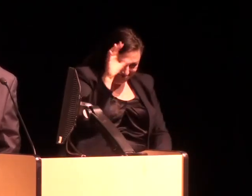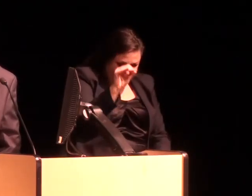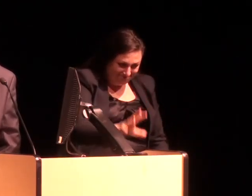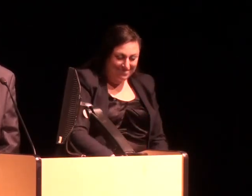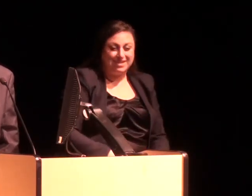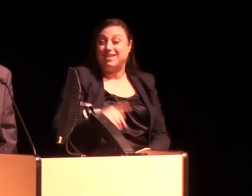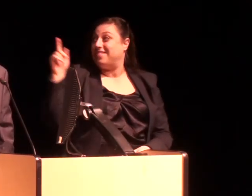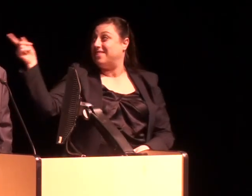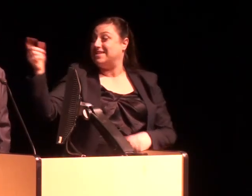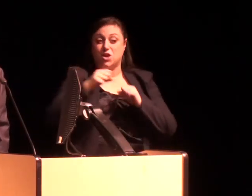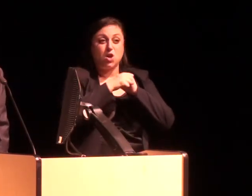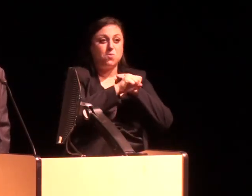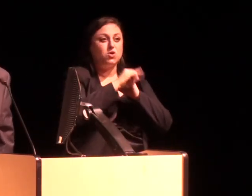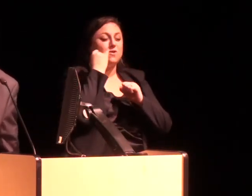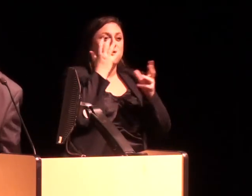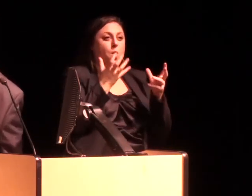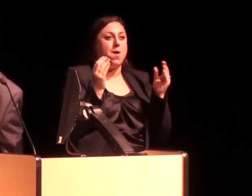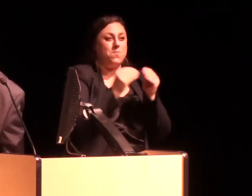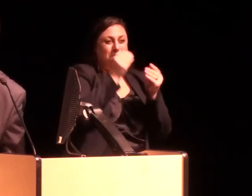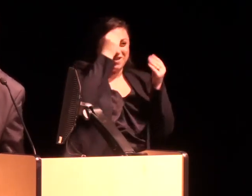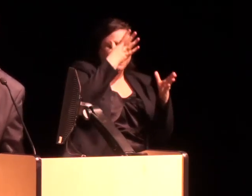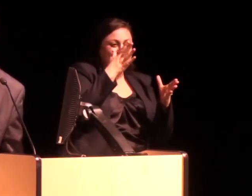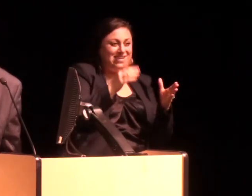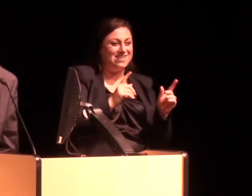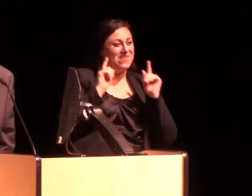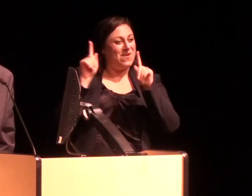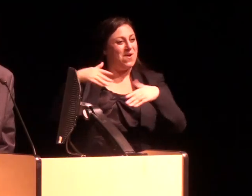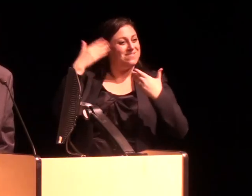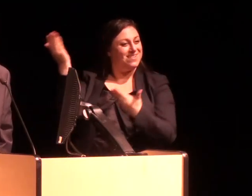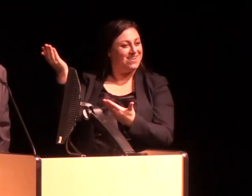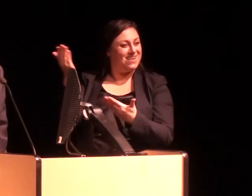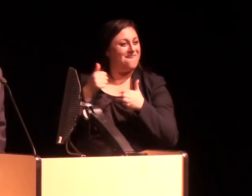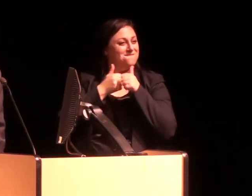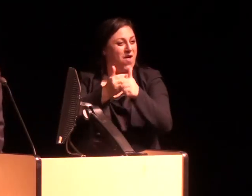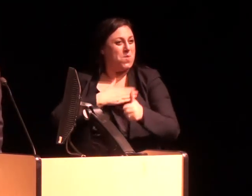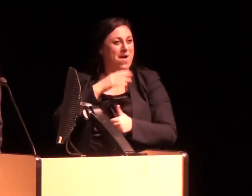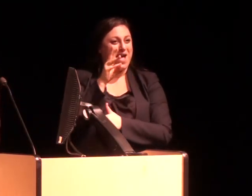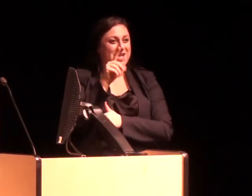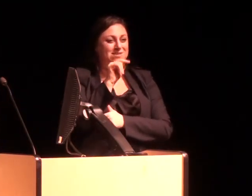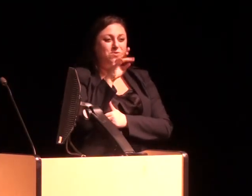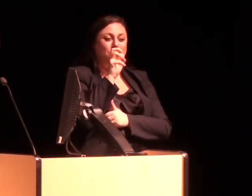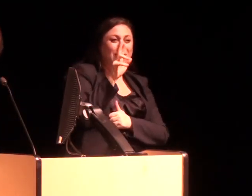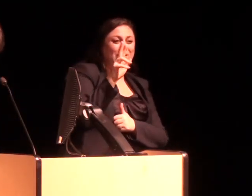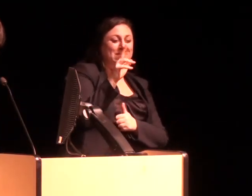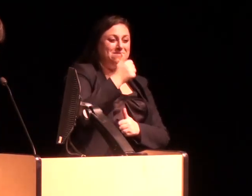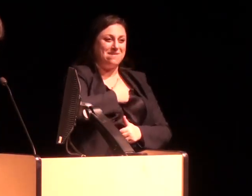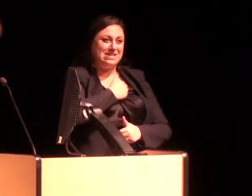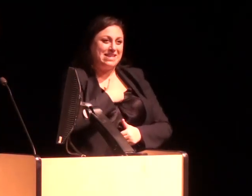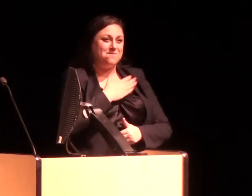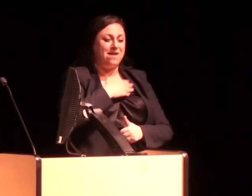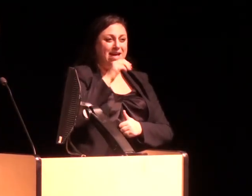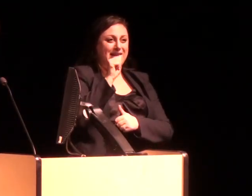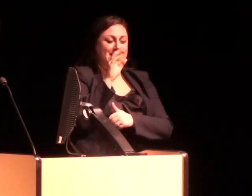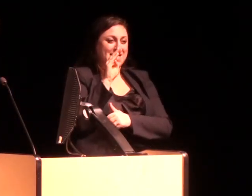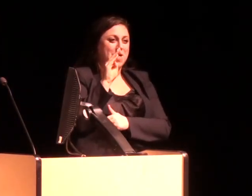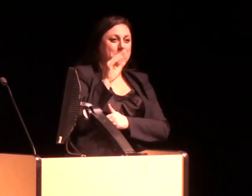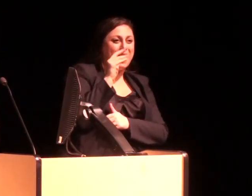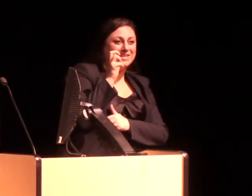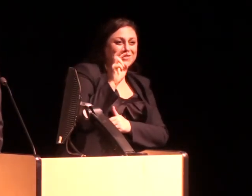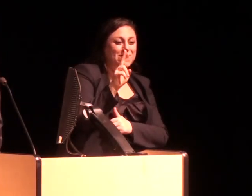This is a commercial. If you want more information, please follow this Twitter account. My ambassador, myself, all the information there, our